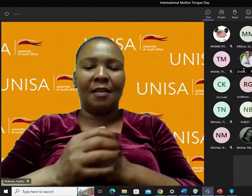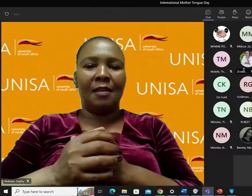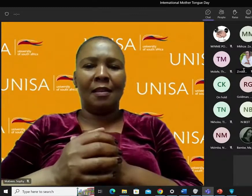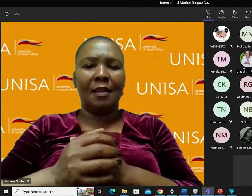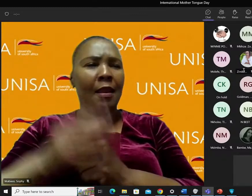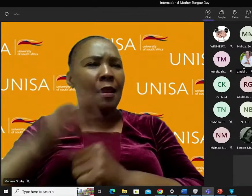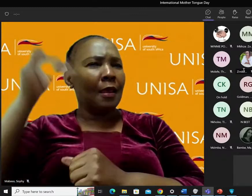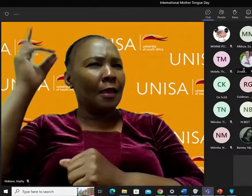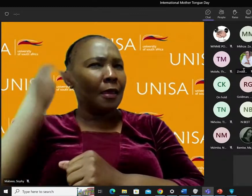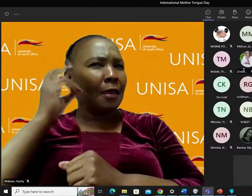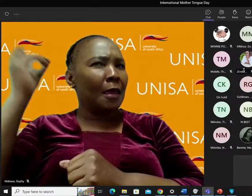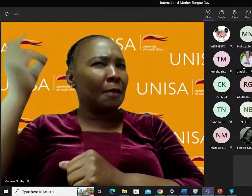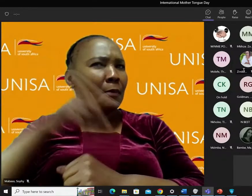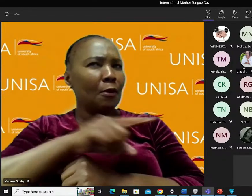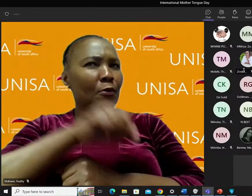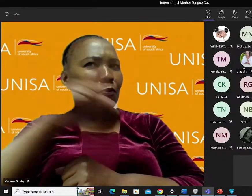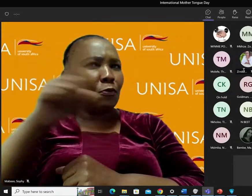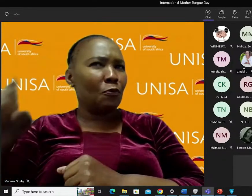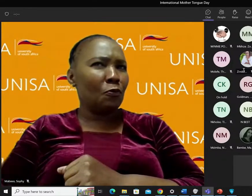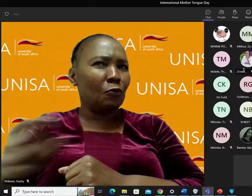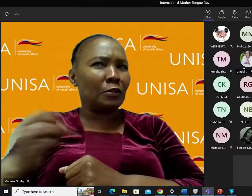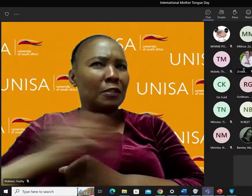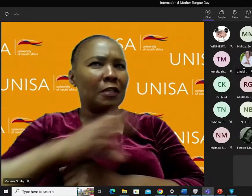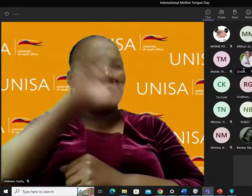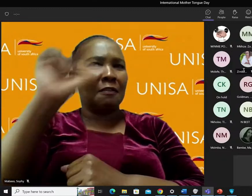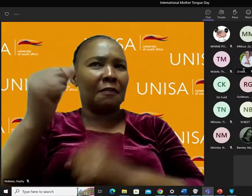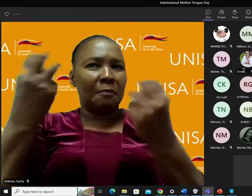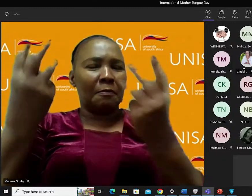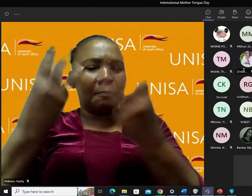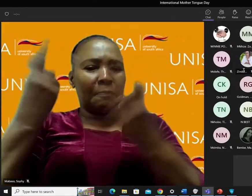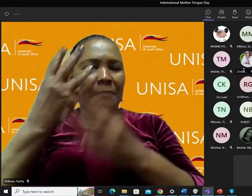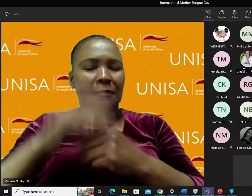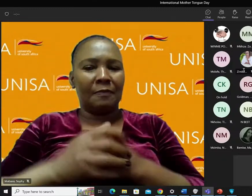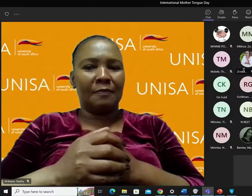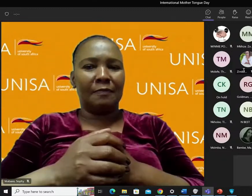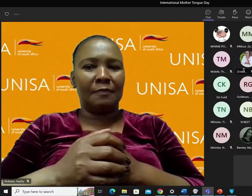nkweng lena bana ba tharientsho, mphoše,